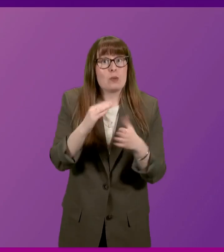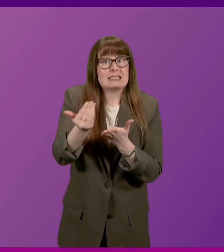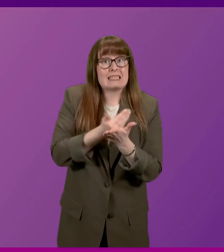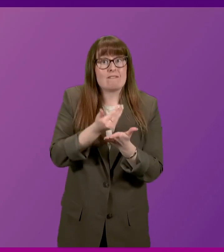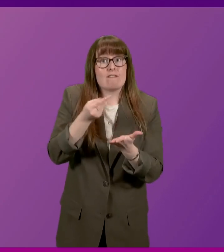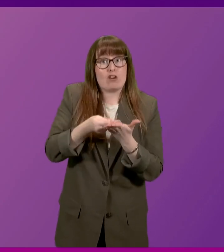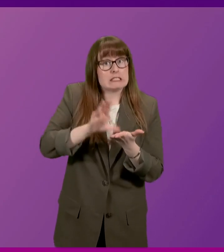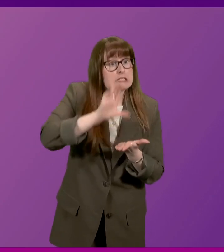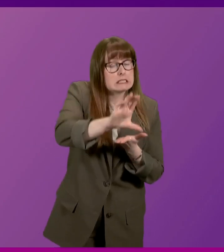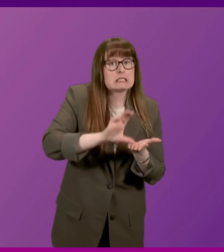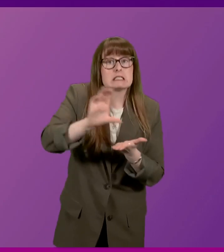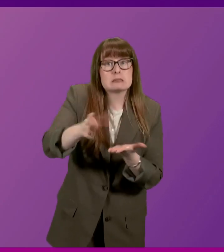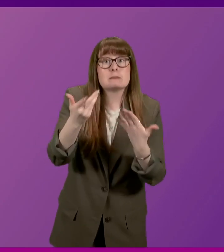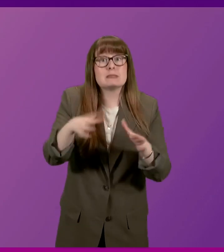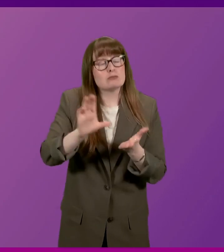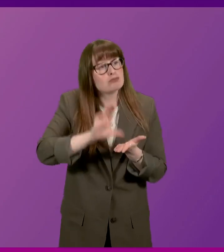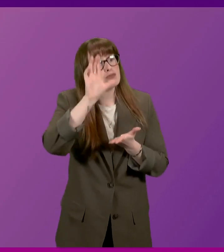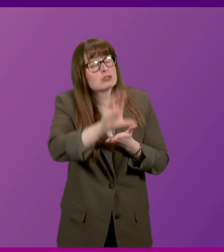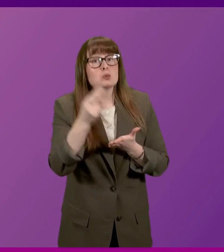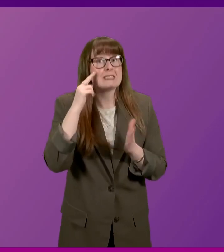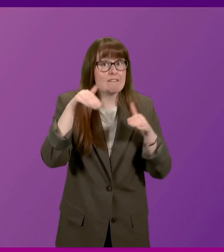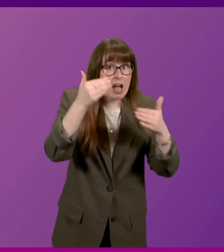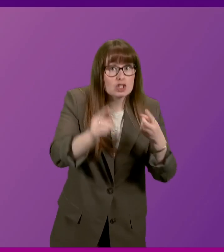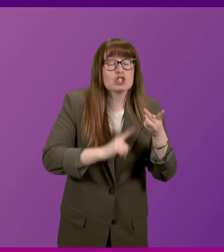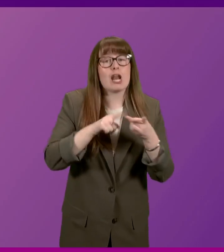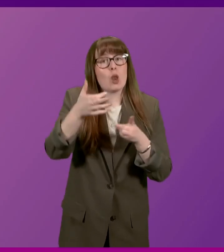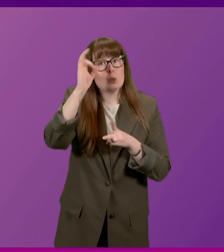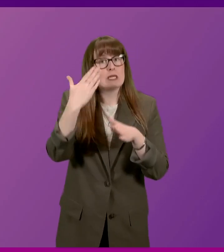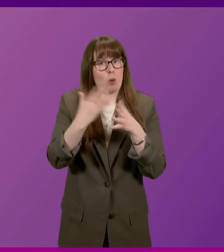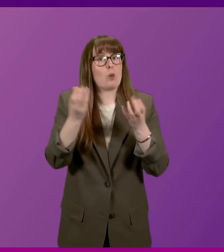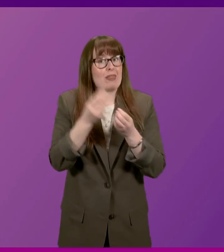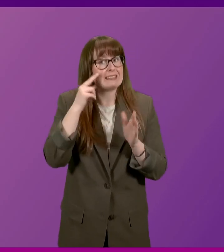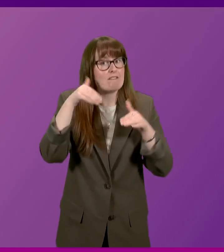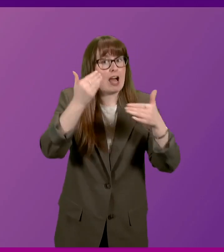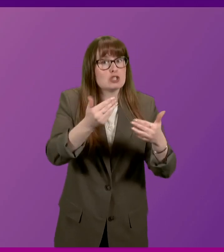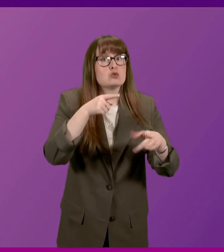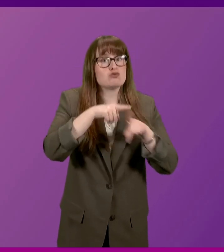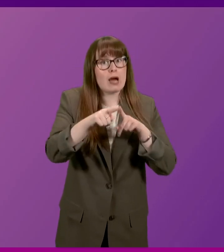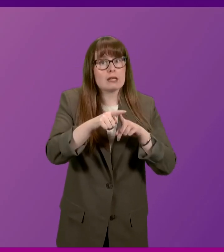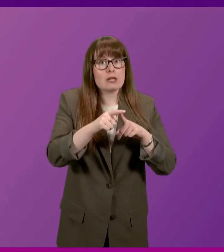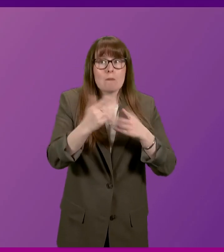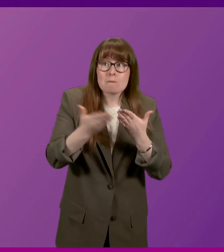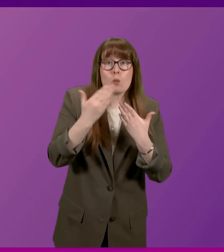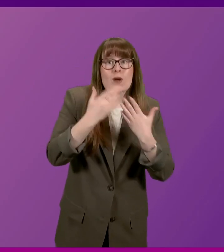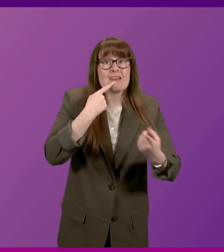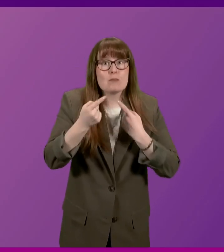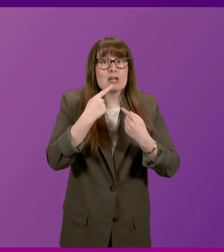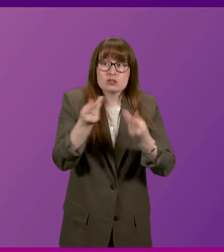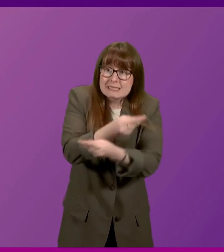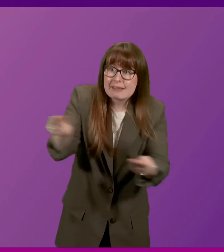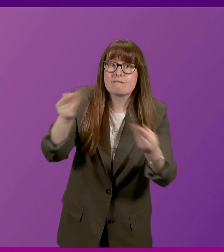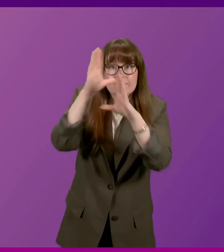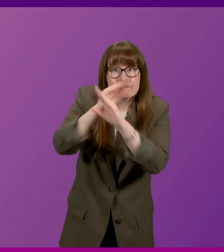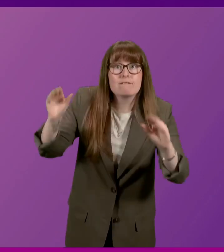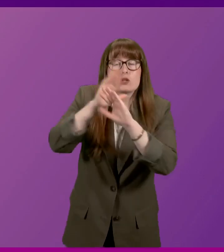funding, diverted towards Deaf Action, and Lucy's been working with them on providing some information resources to deaf victim